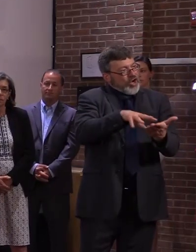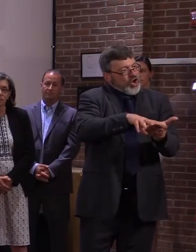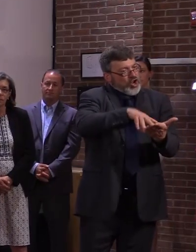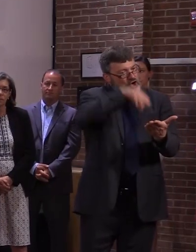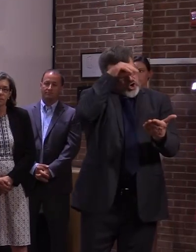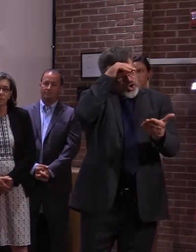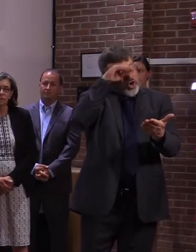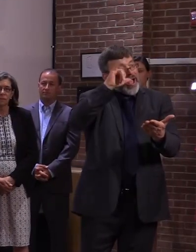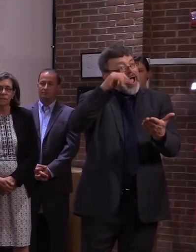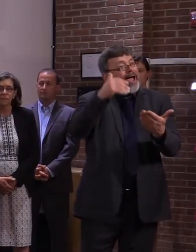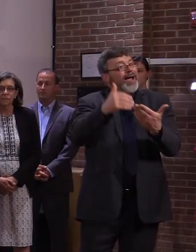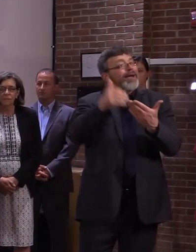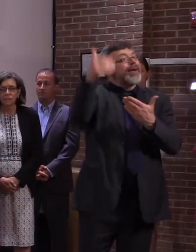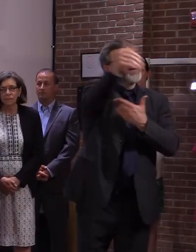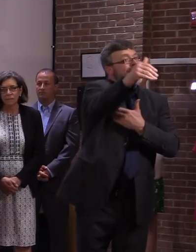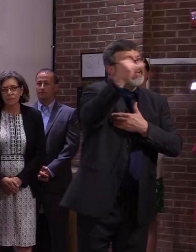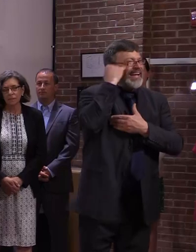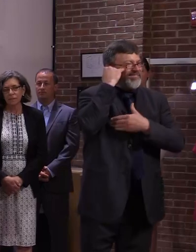in general.